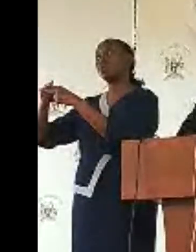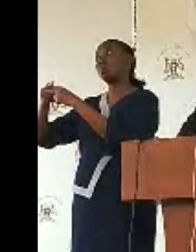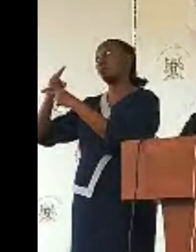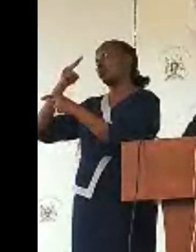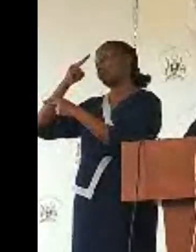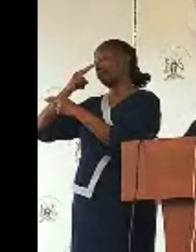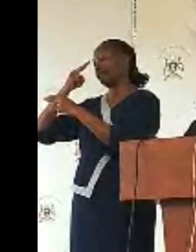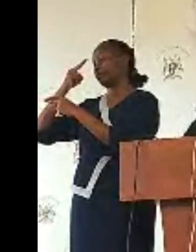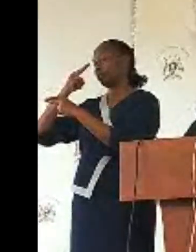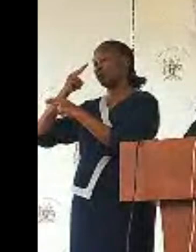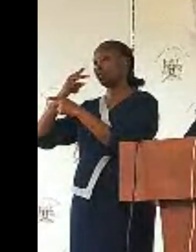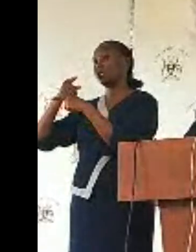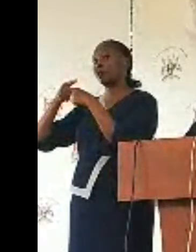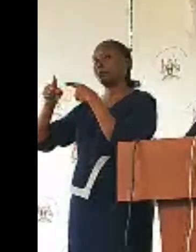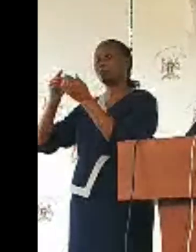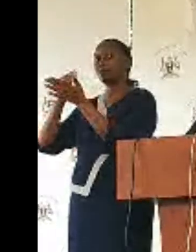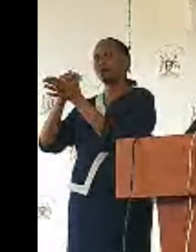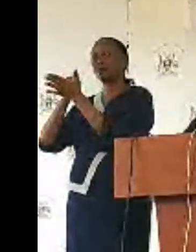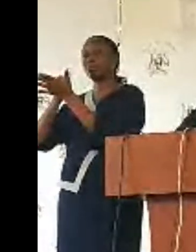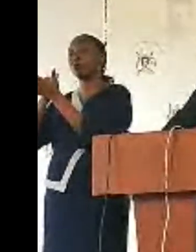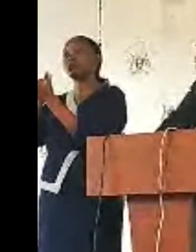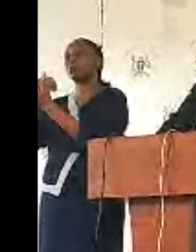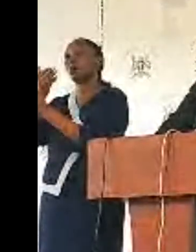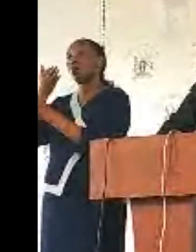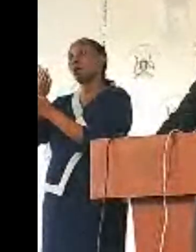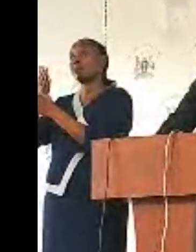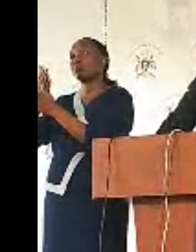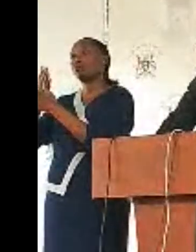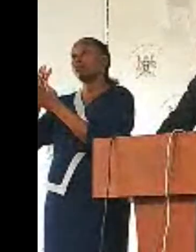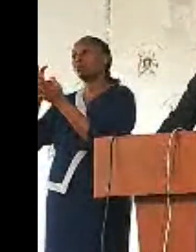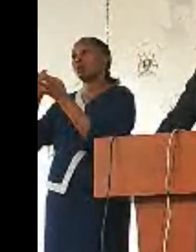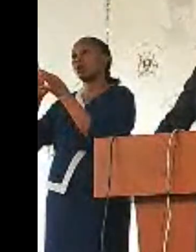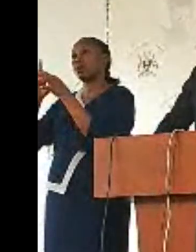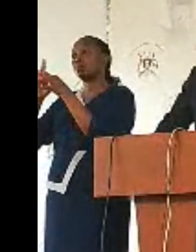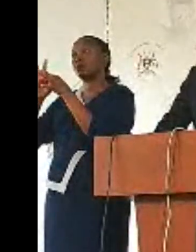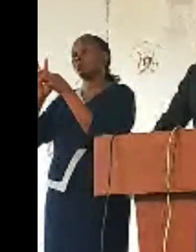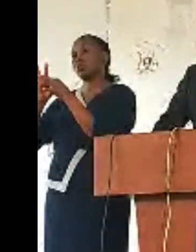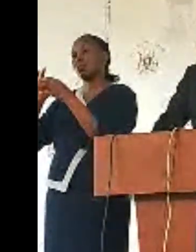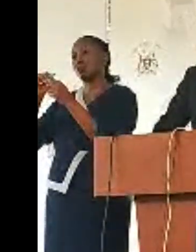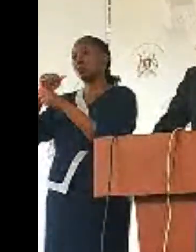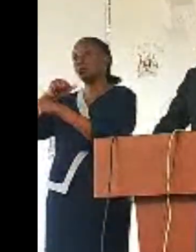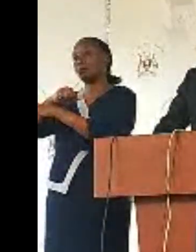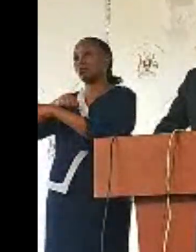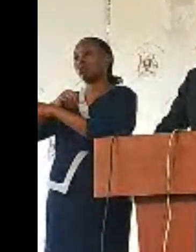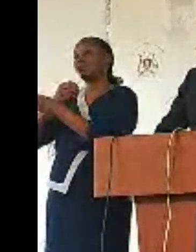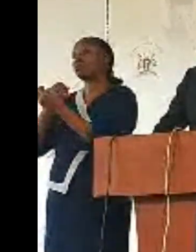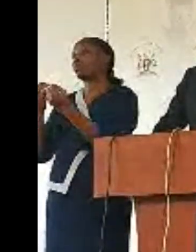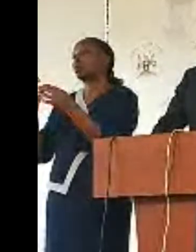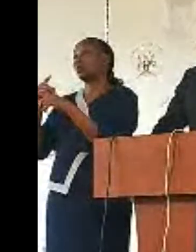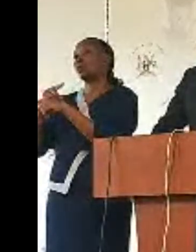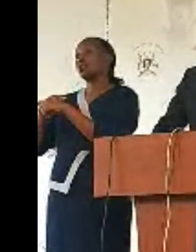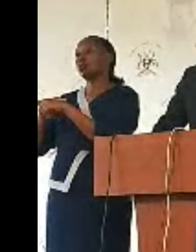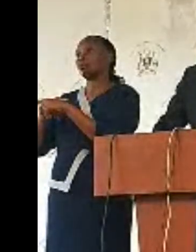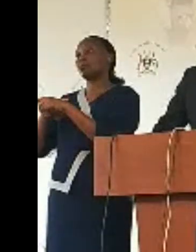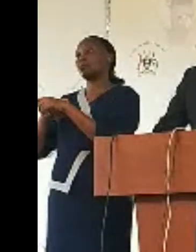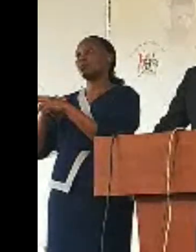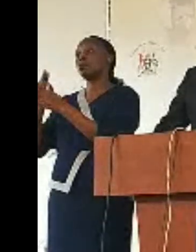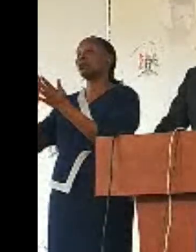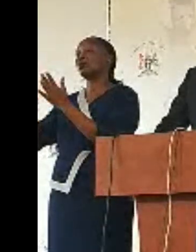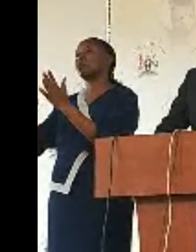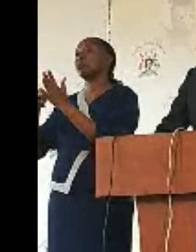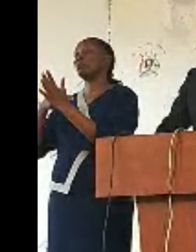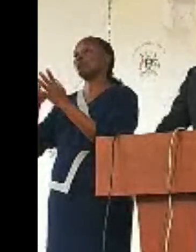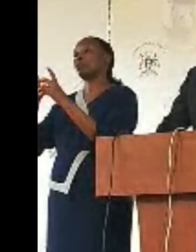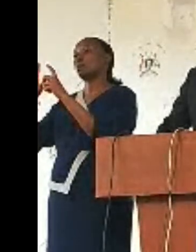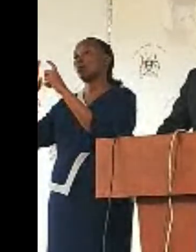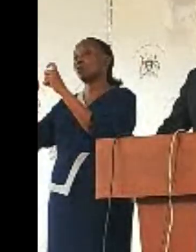candidates. But because they are not associated with the school, quite often you find the wrong photographs have